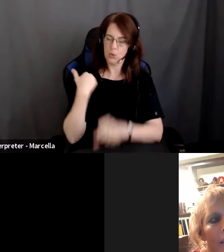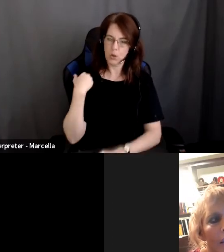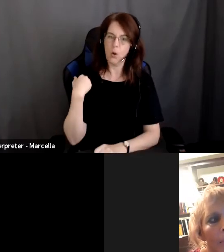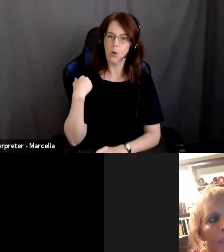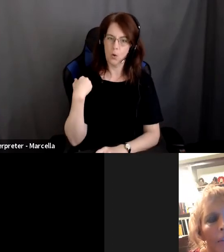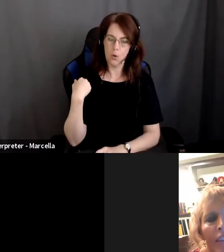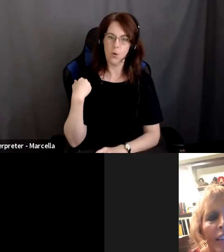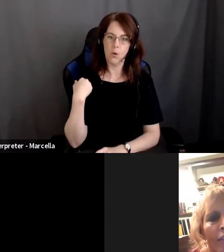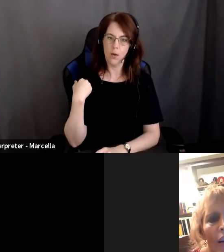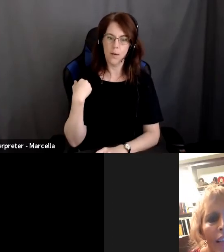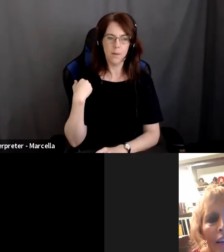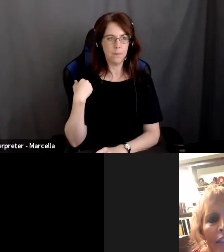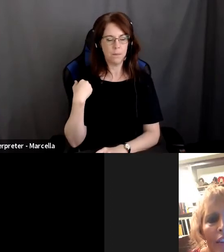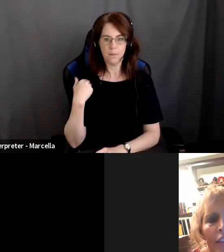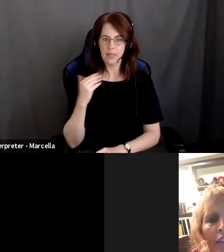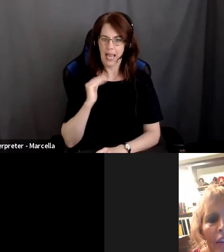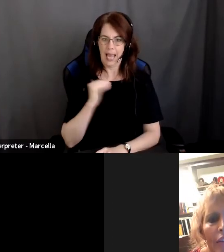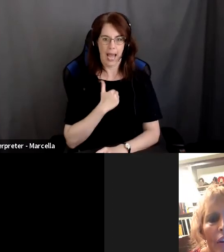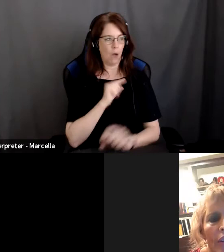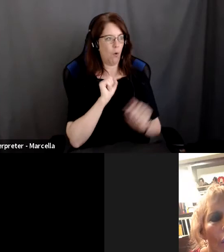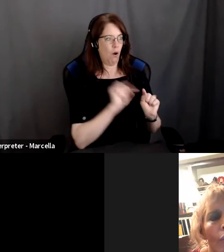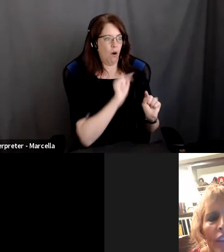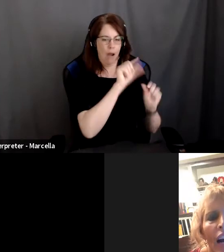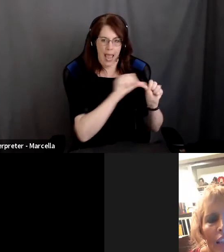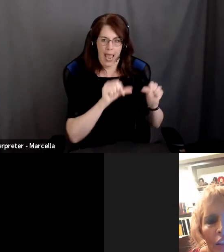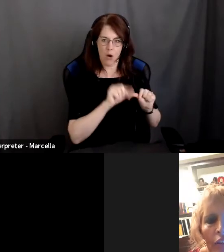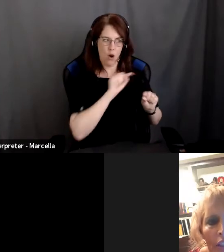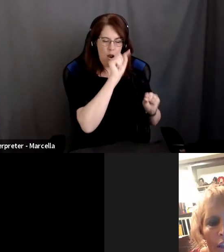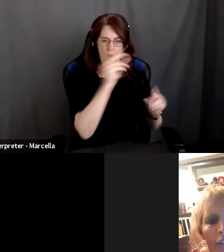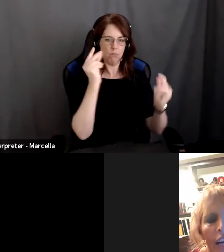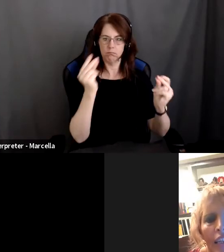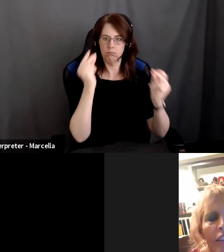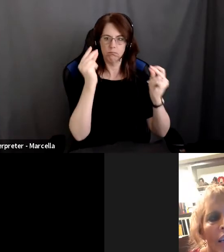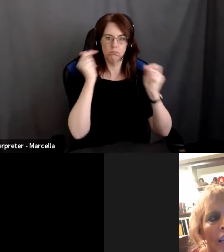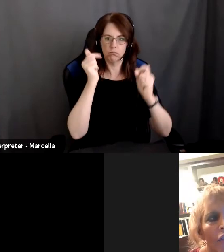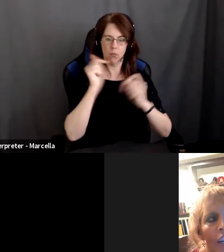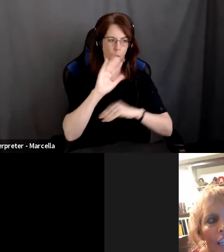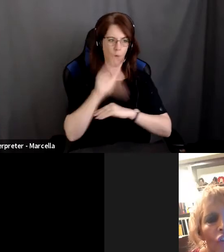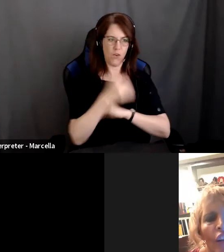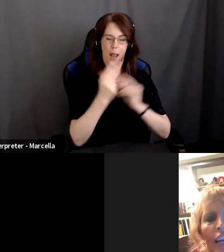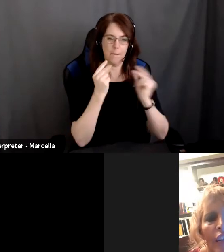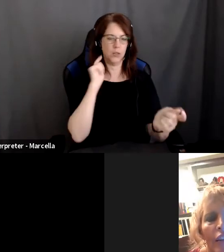And, the needs of our counties overnight, literally overnight,